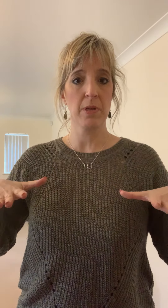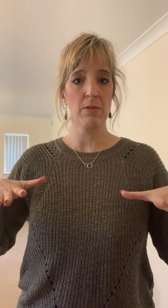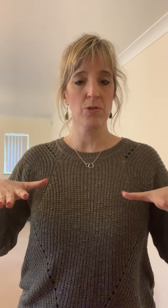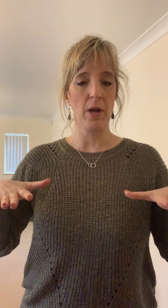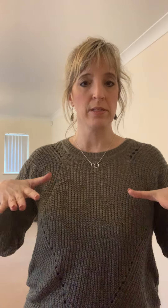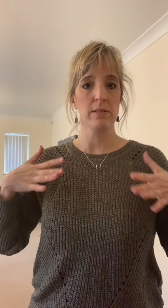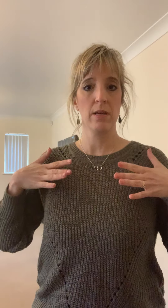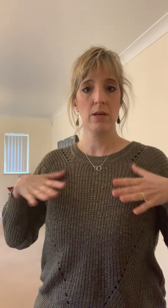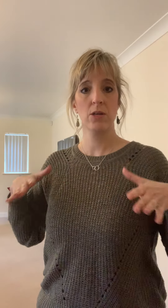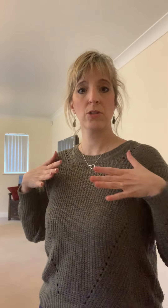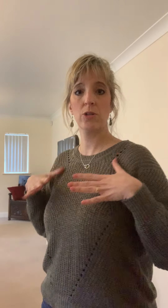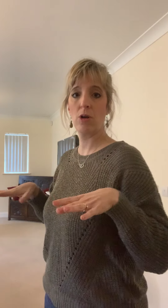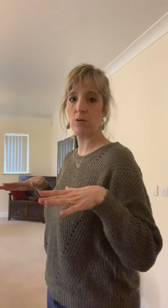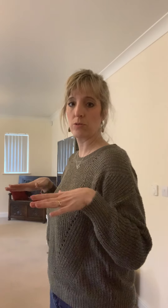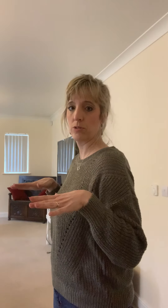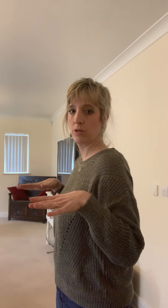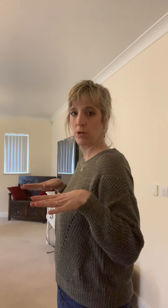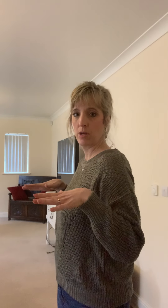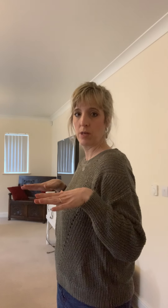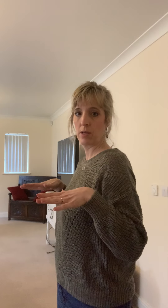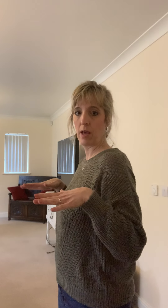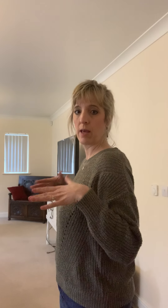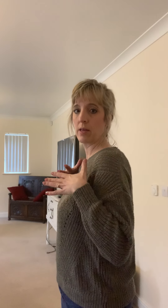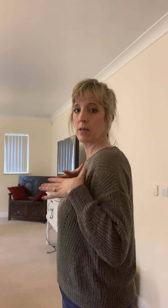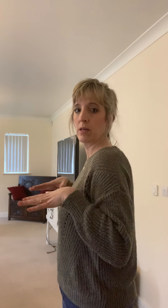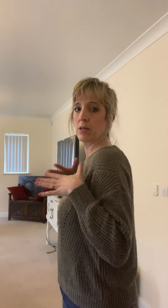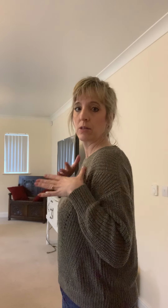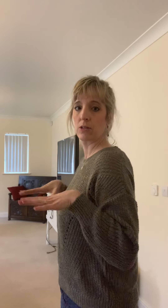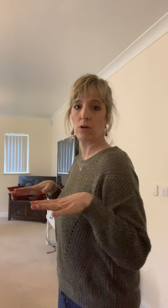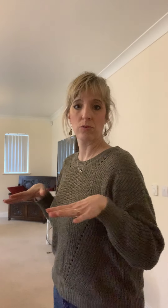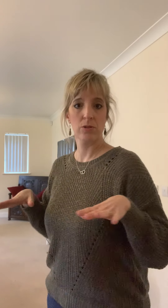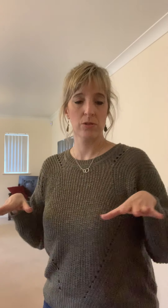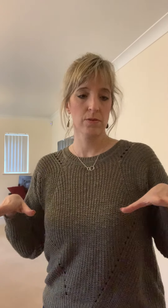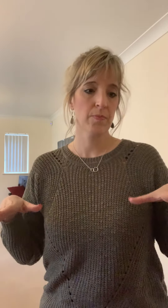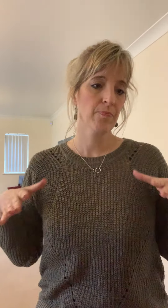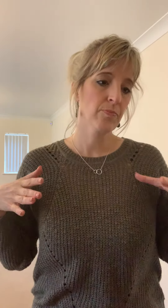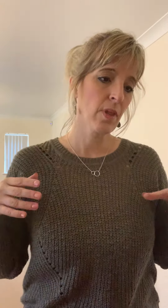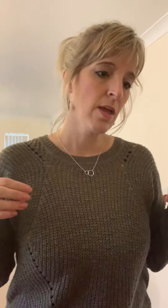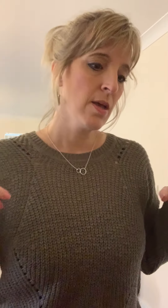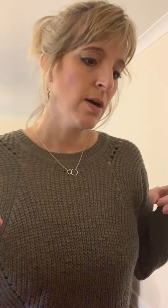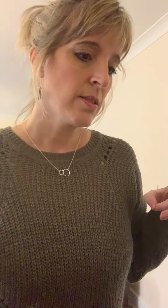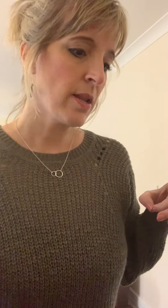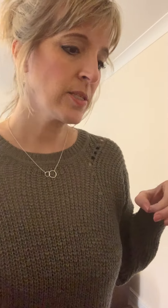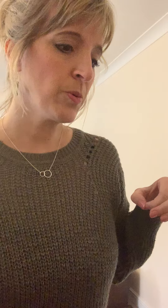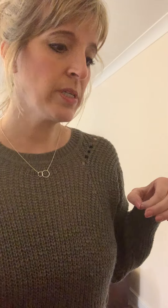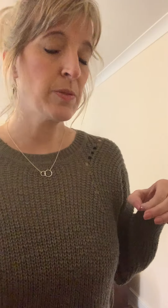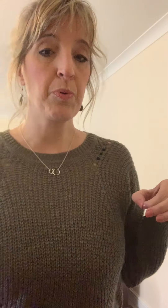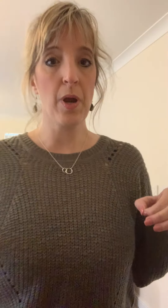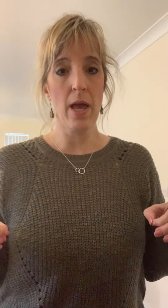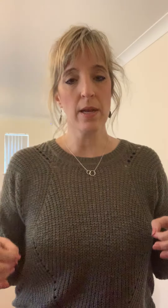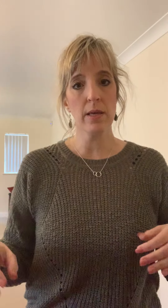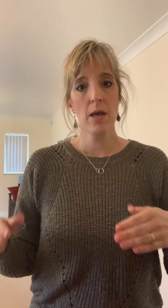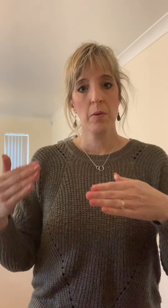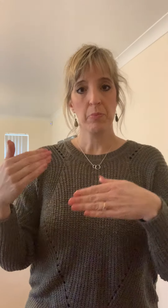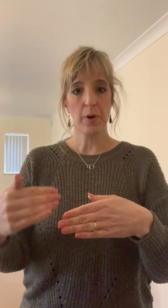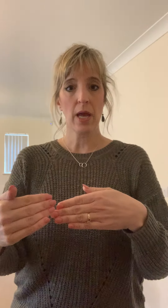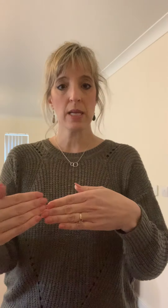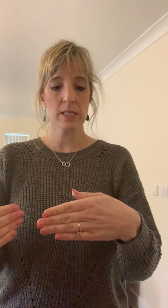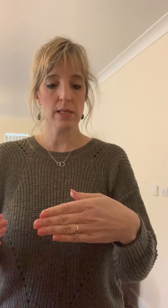down twice. Close. Okay, close. The next one is bread. Bread is like